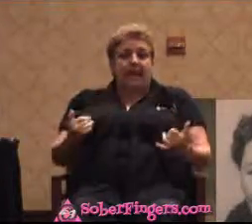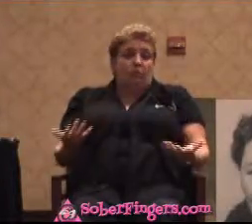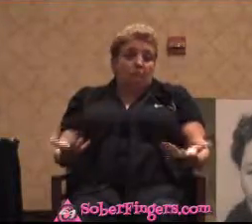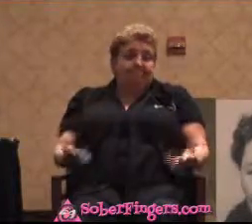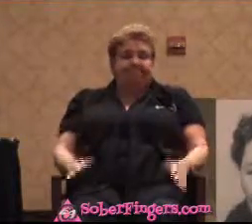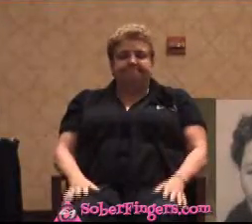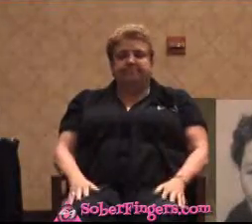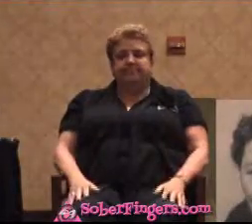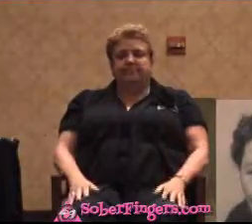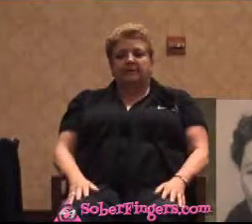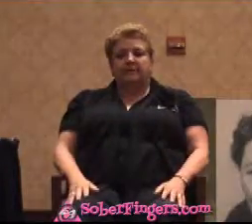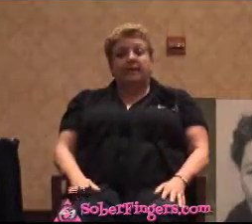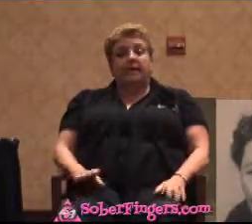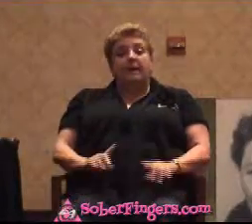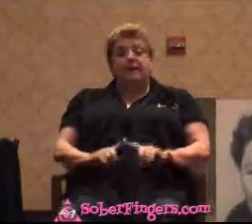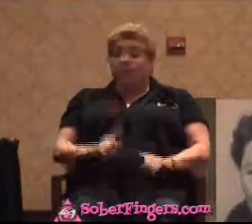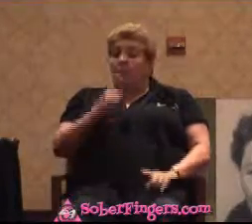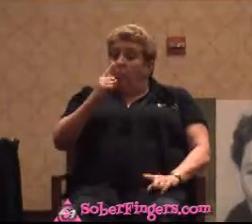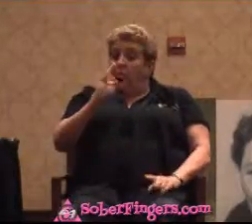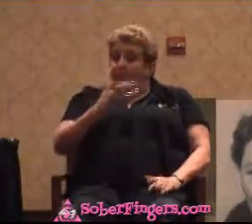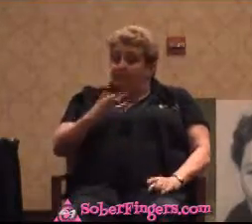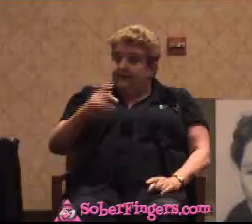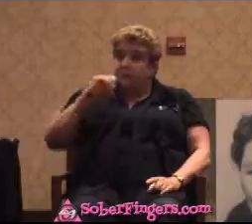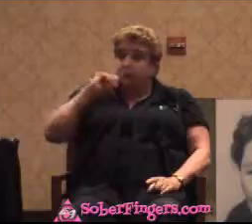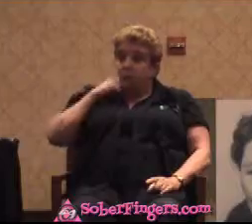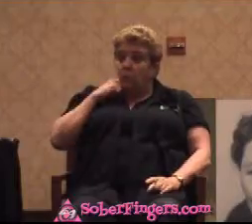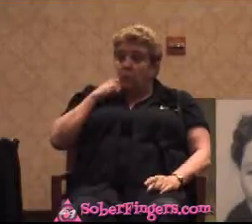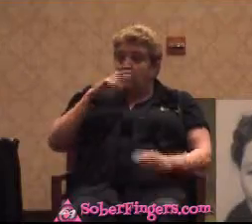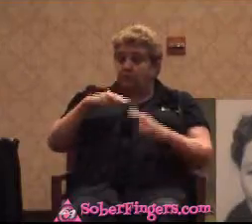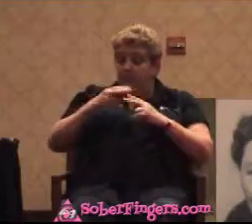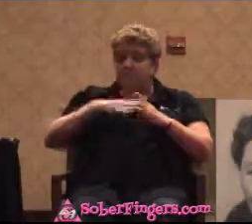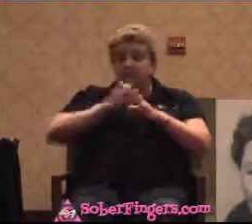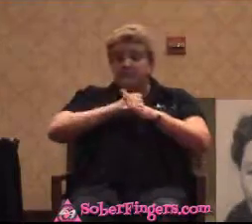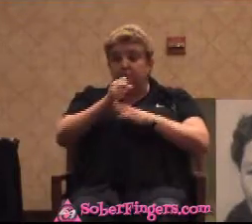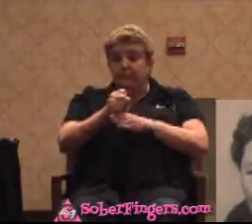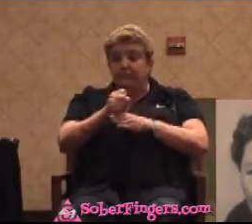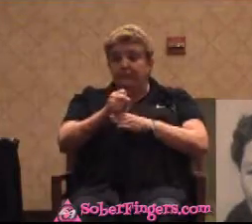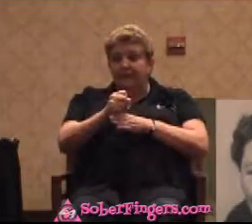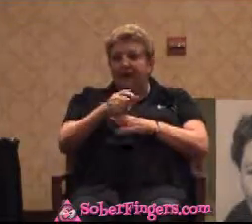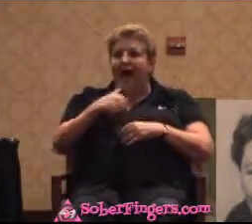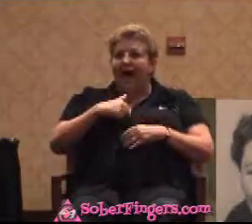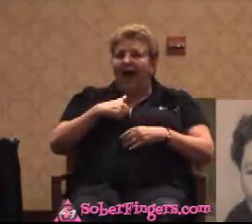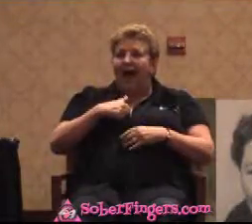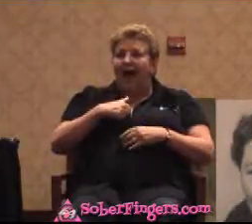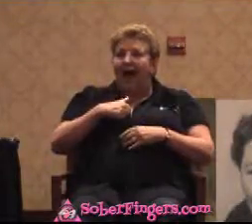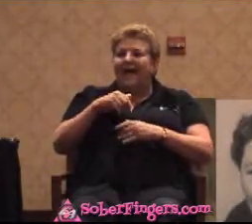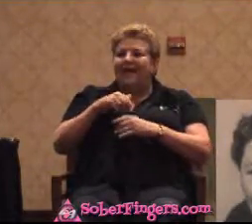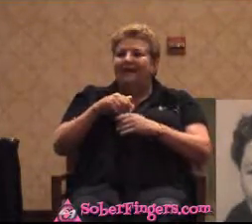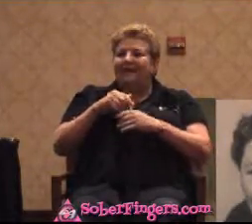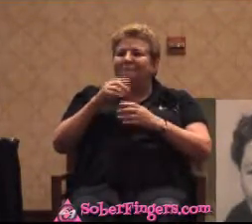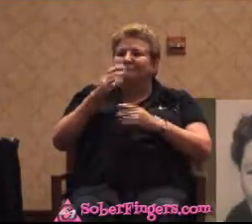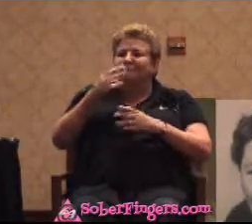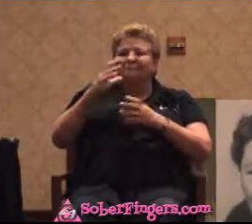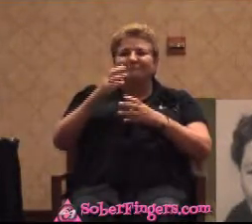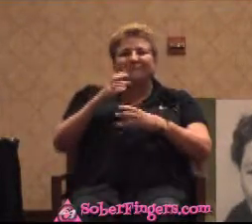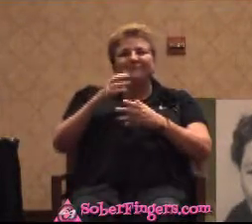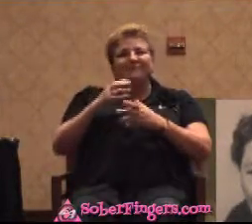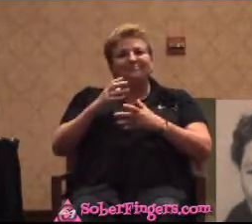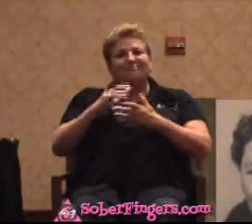But one of the cool things about my sobriety is that I did get to know my mother. And when I